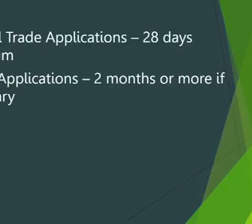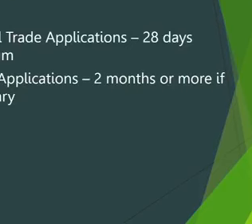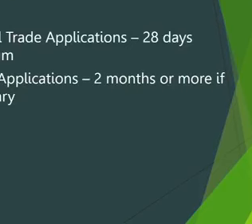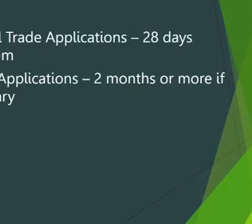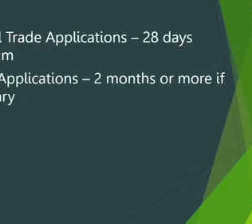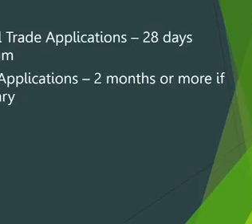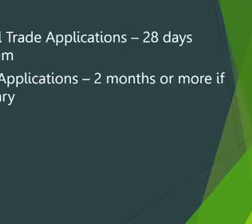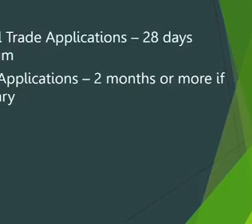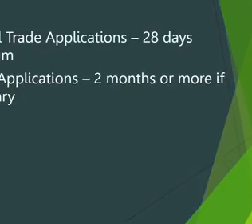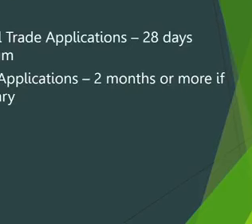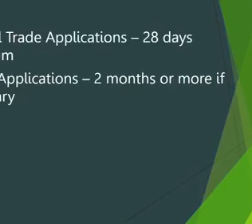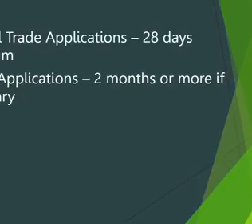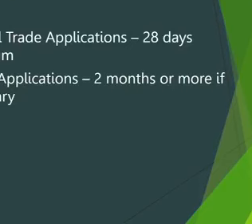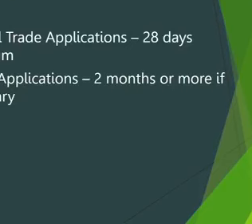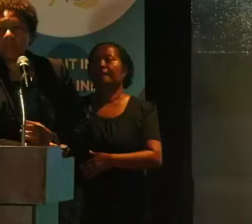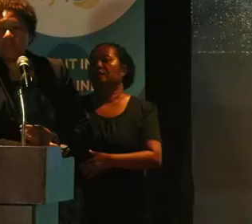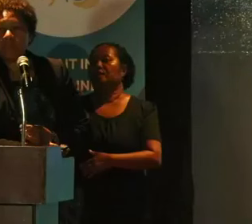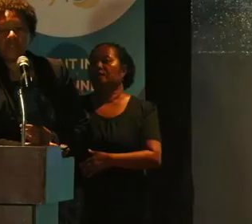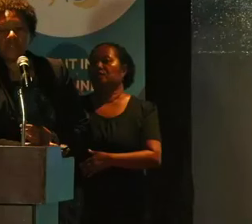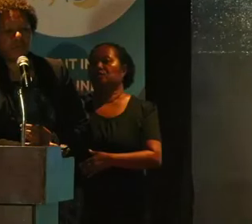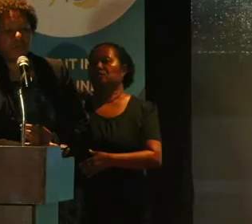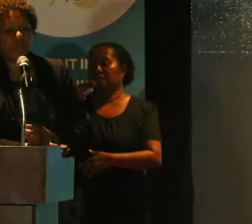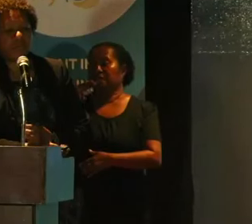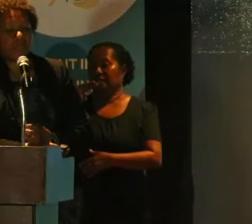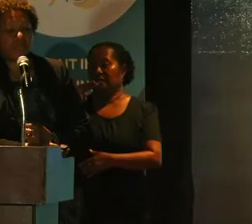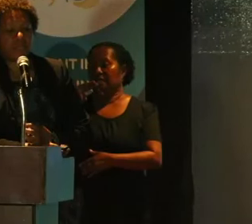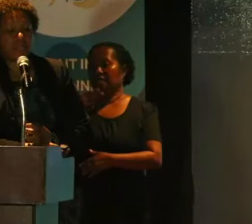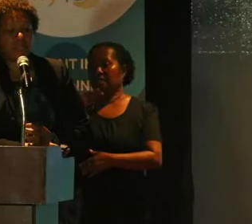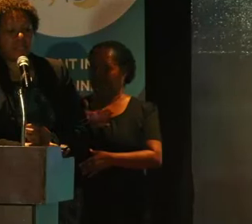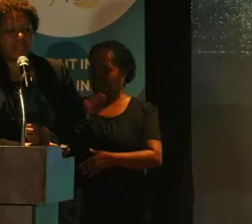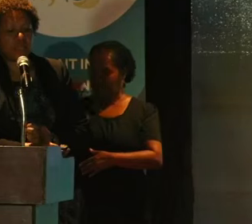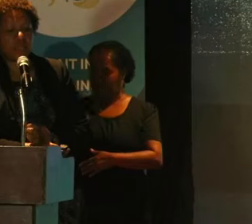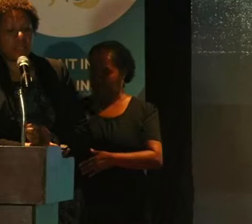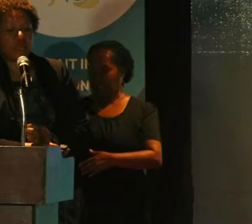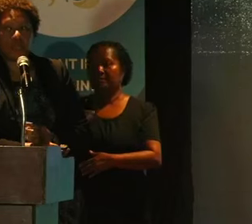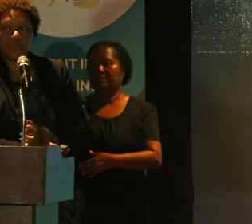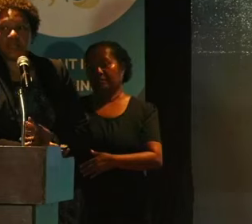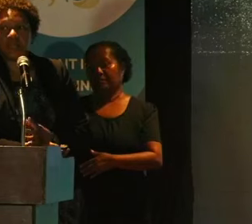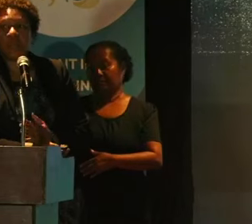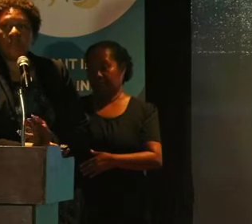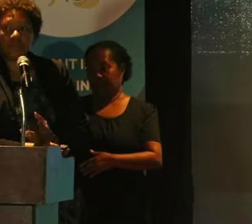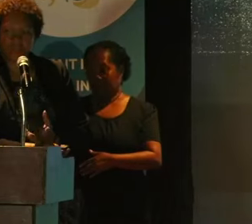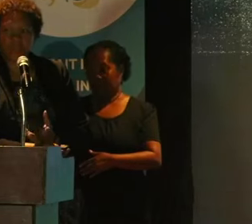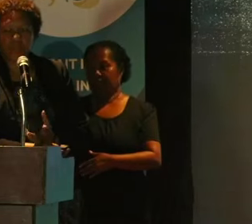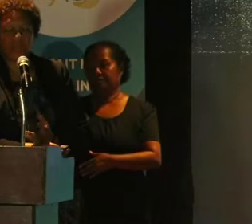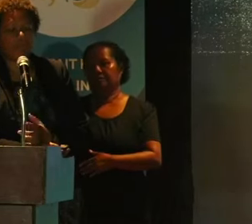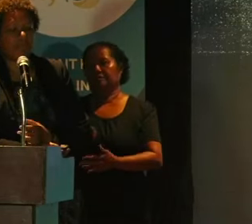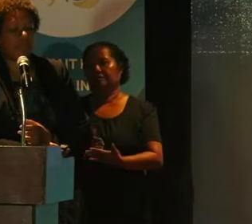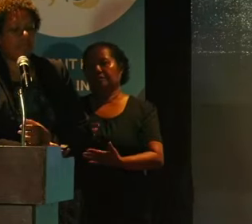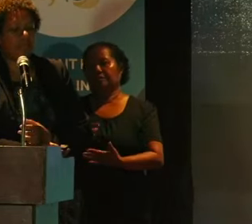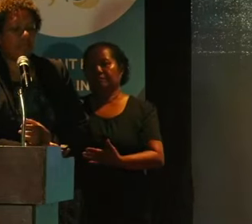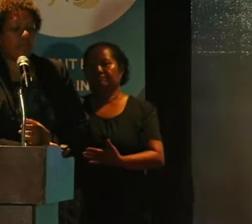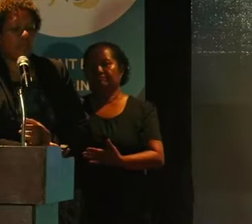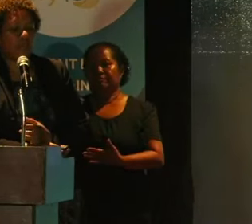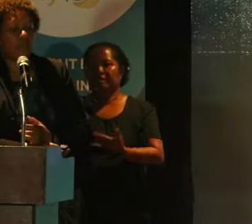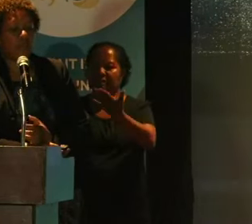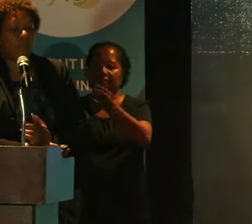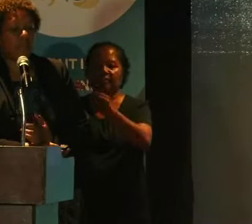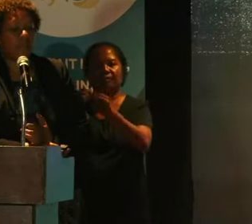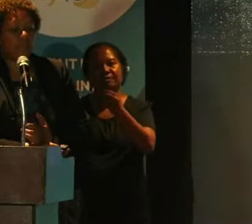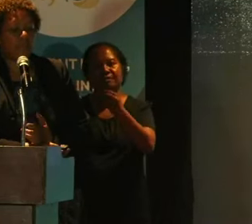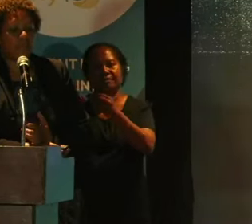It takes about 28 days minimum for a general trade license application to be processed for you to get your license.